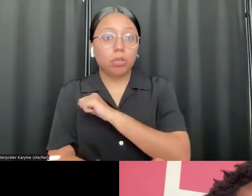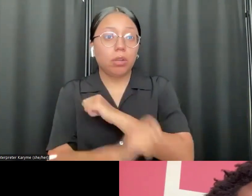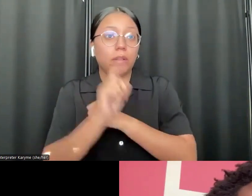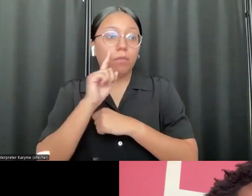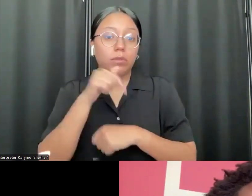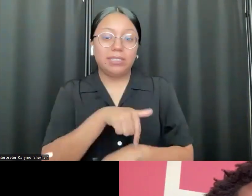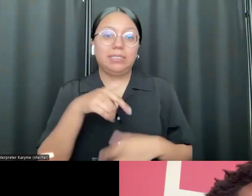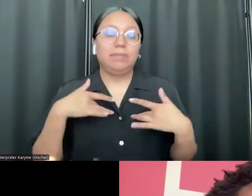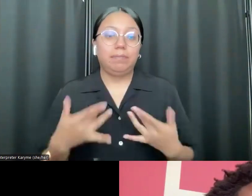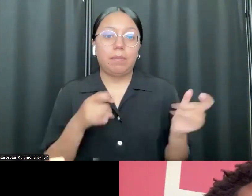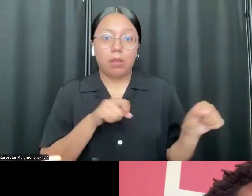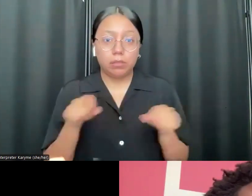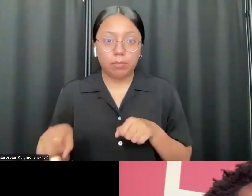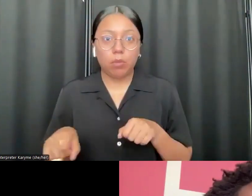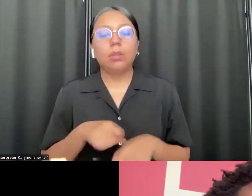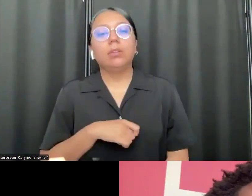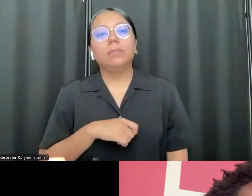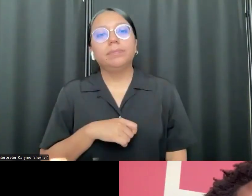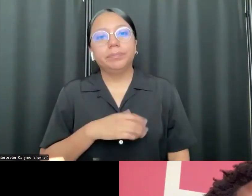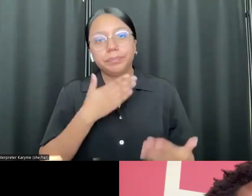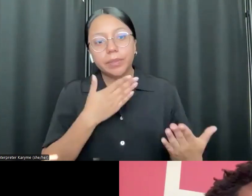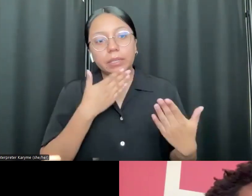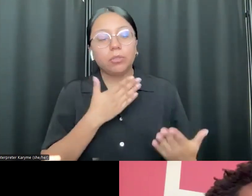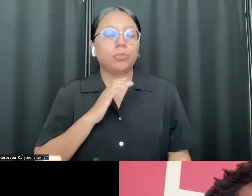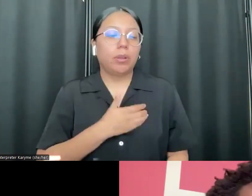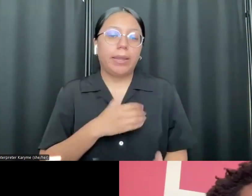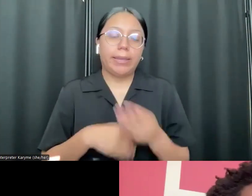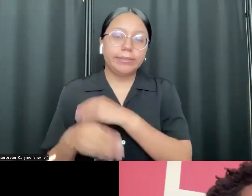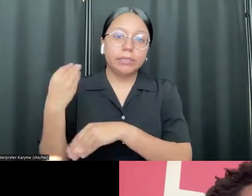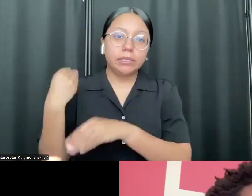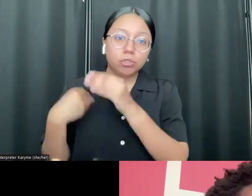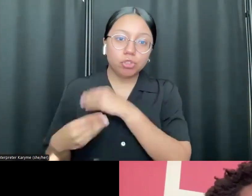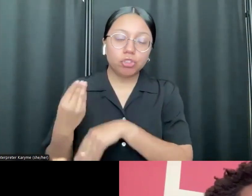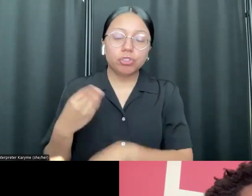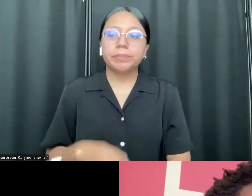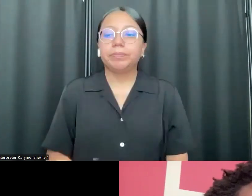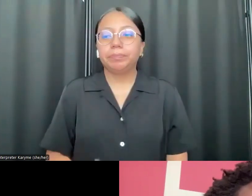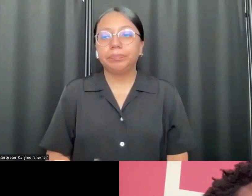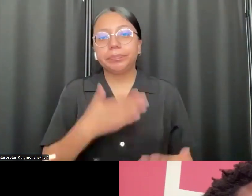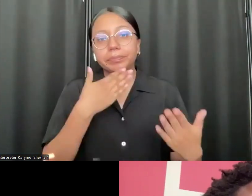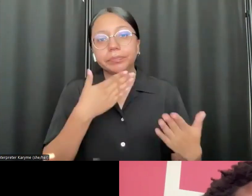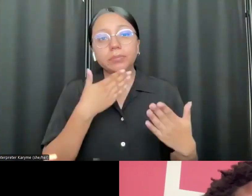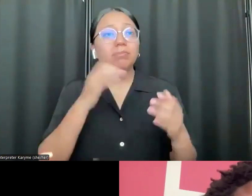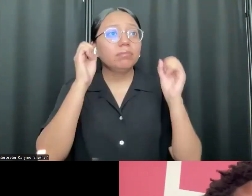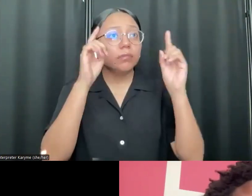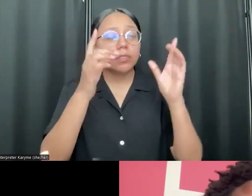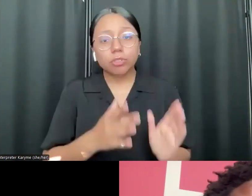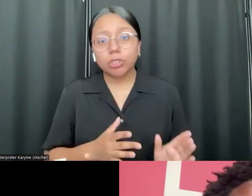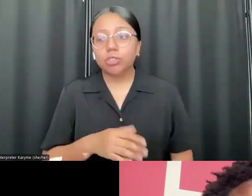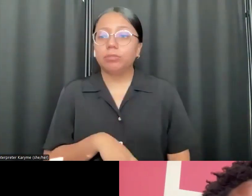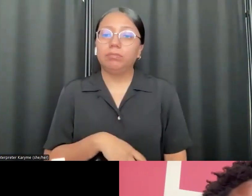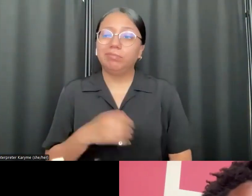But thank you mostly to the ancestors and also scholars and activists, contemporary